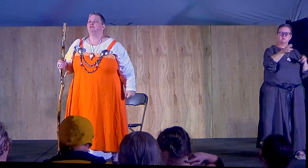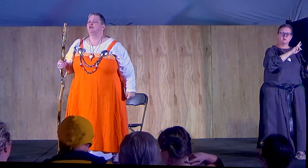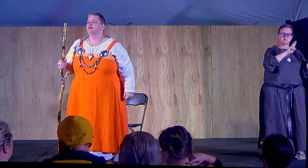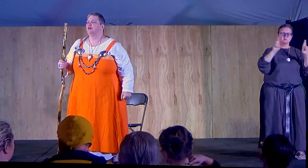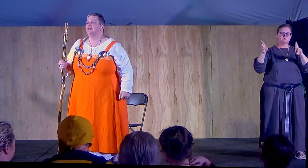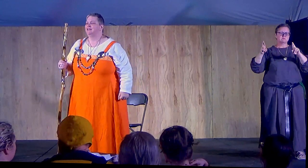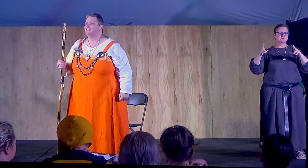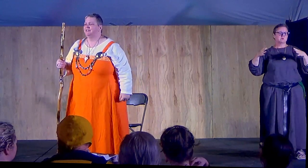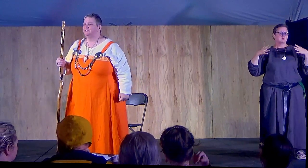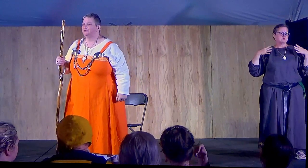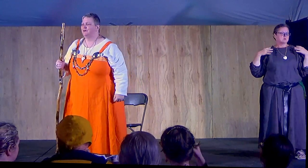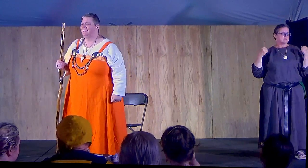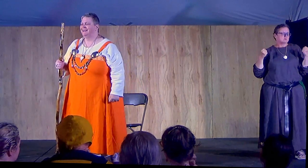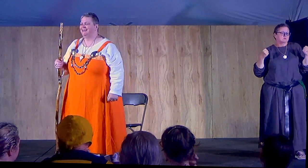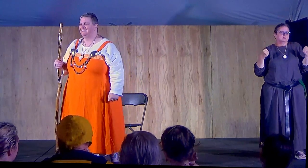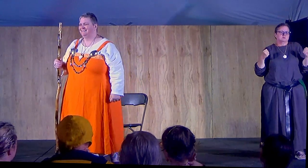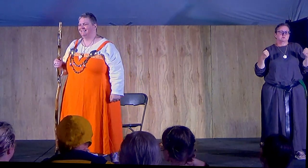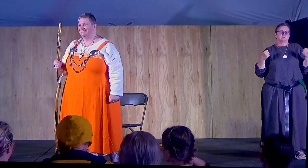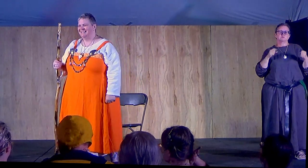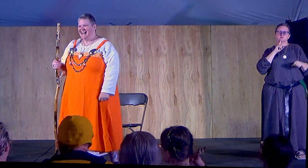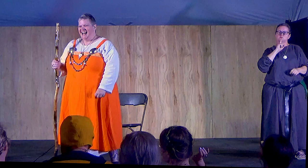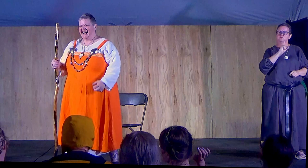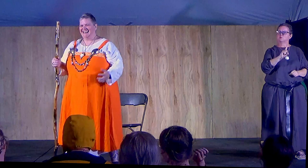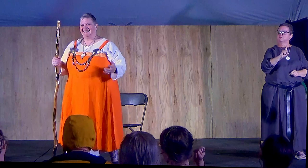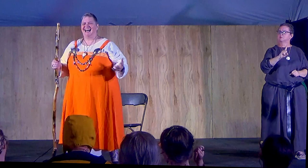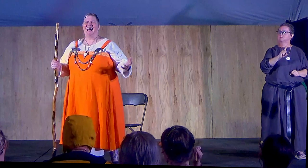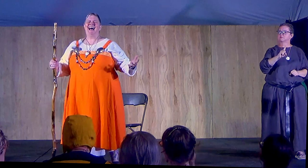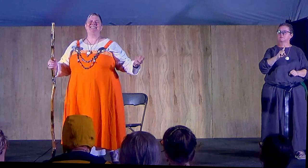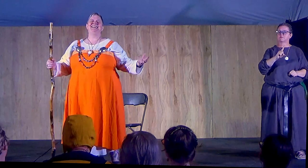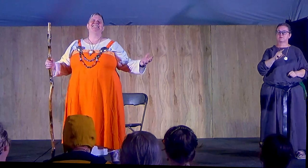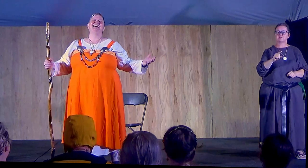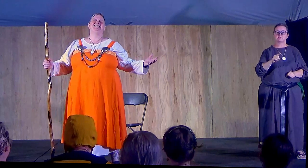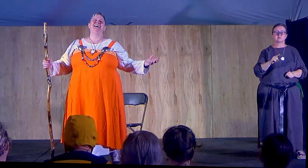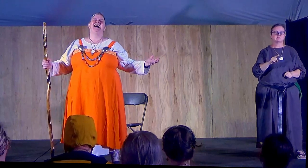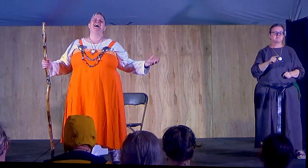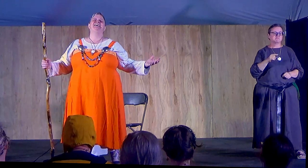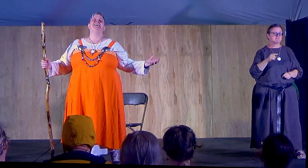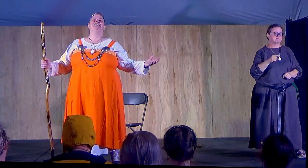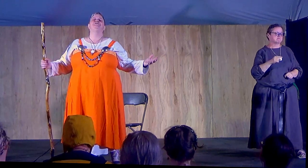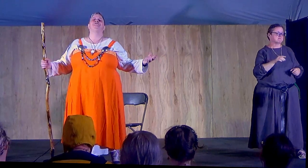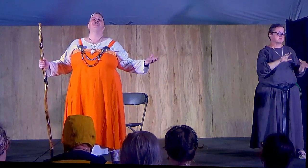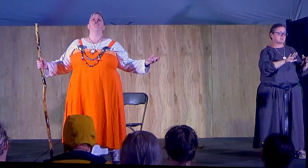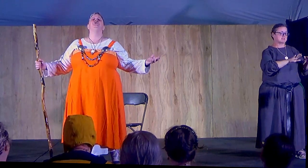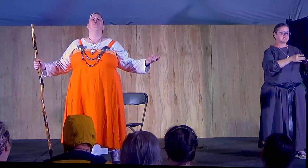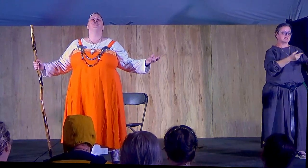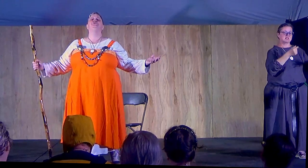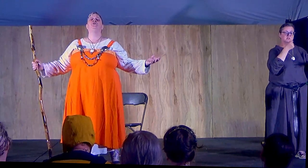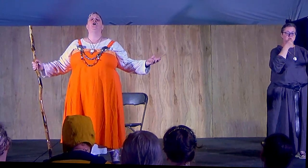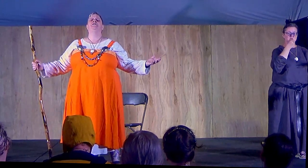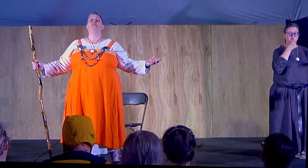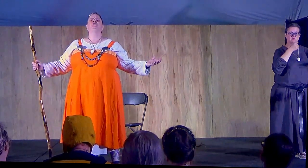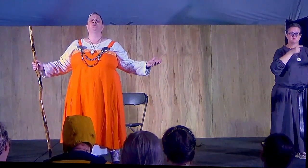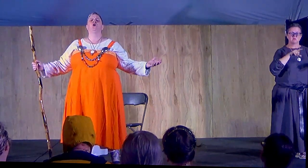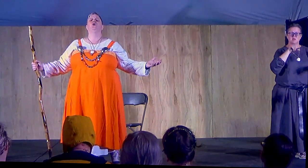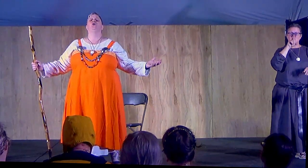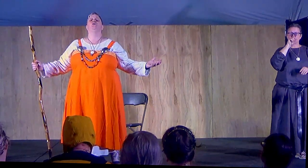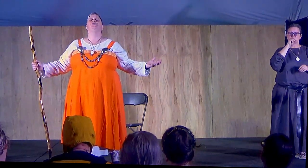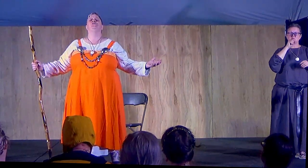Show them your courage is real. And as they lay dying, food for